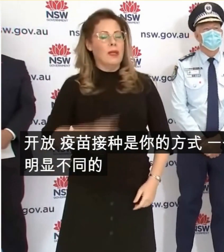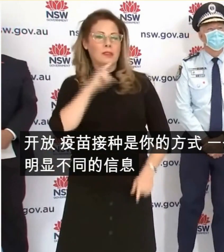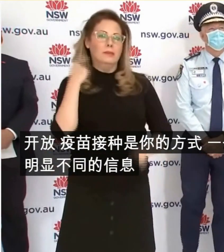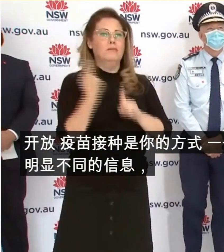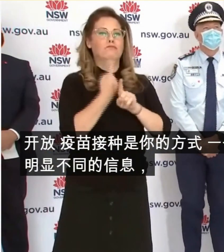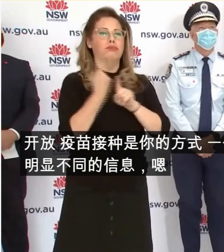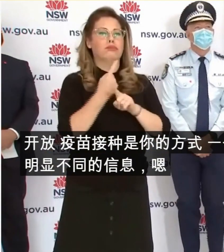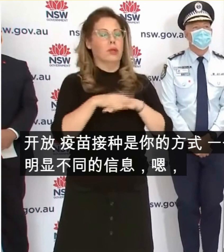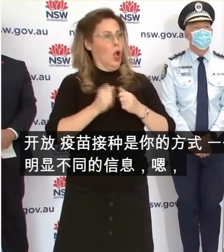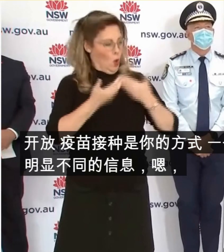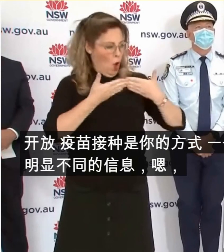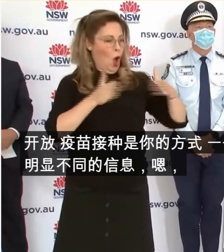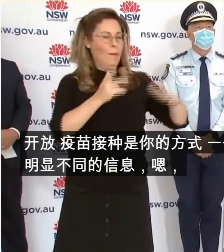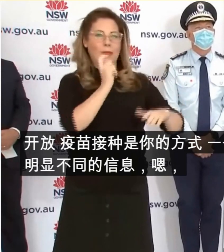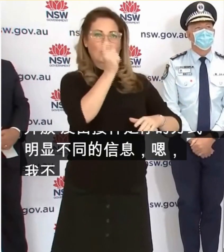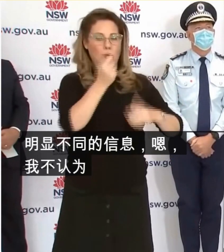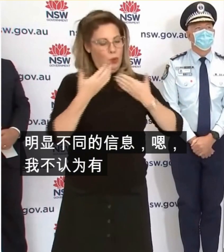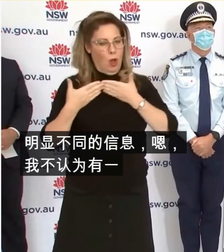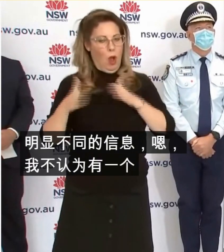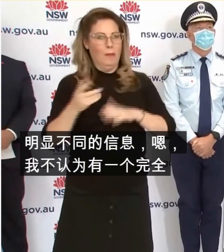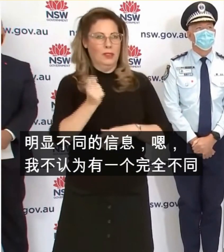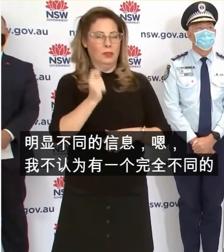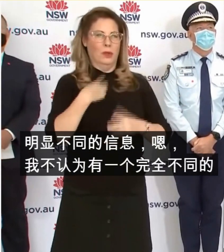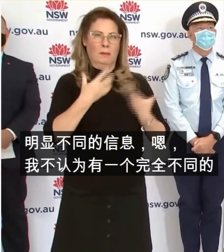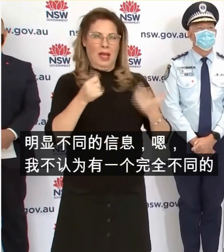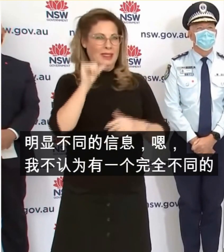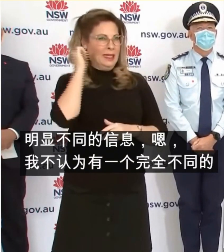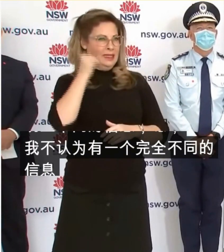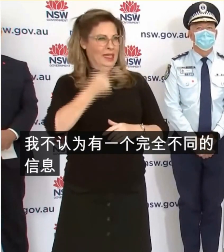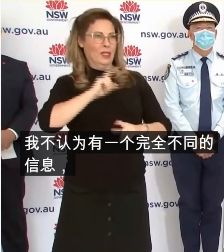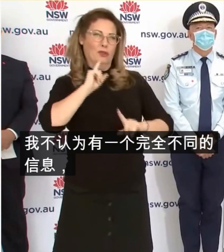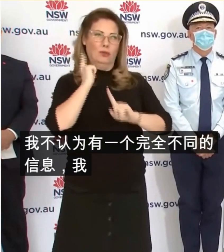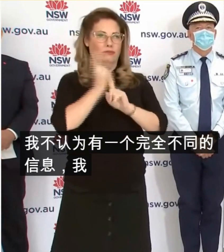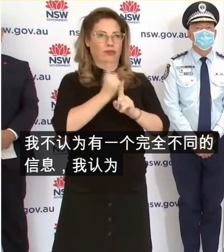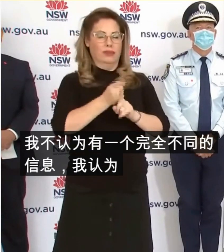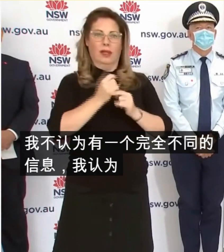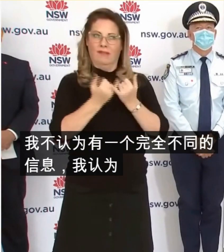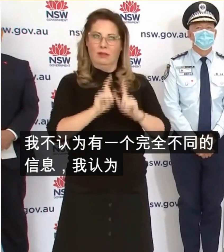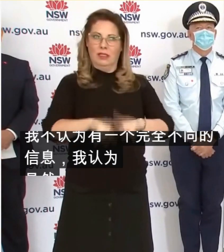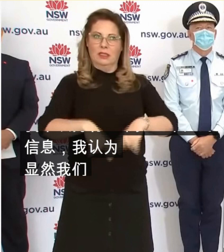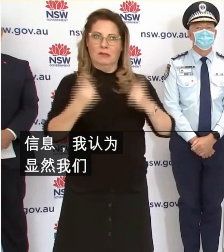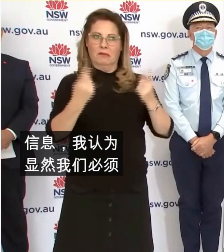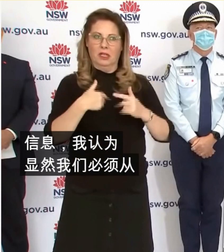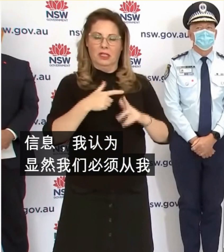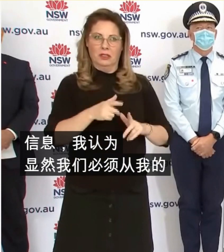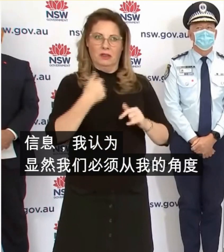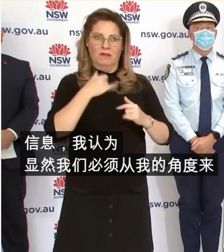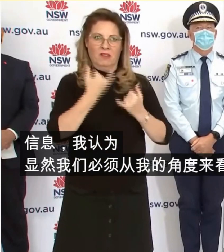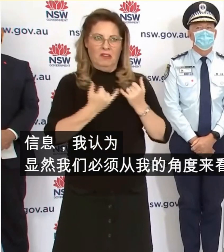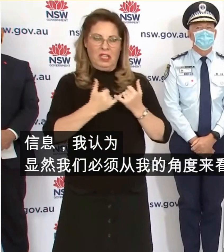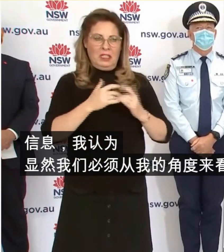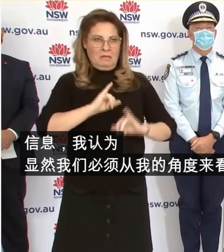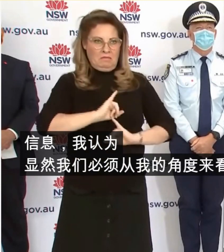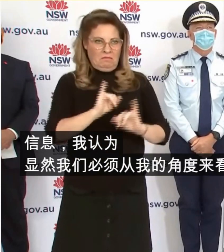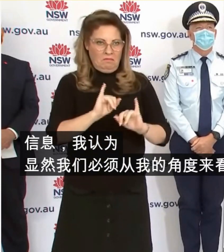a markedly different message yourself. I don't think that there's a disparate message. I think that clearly we have